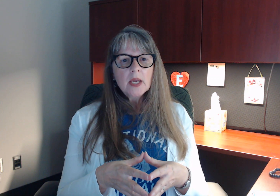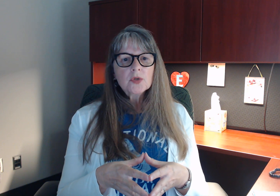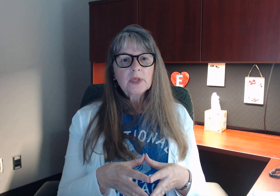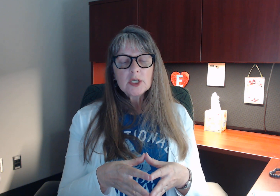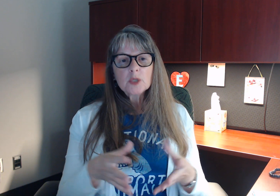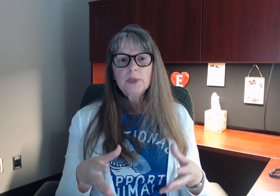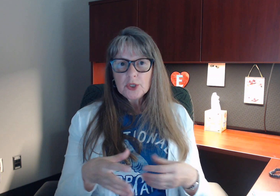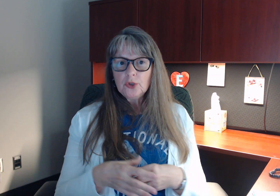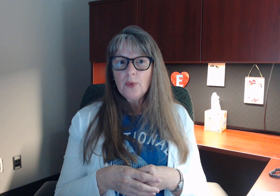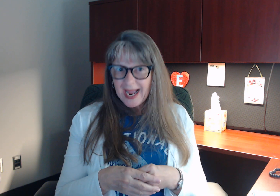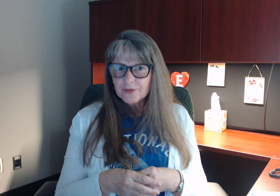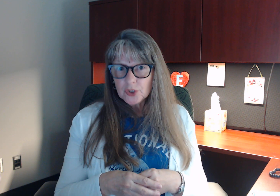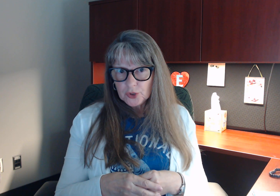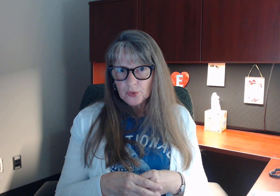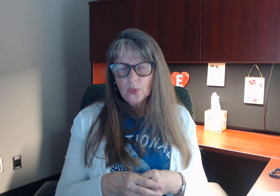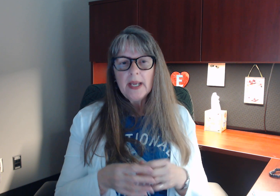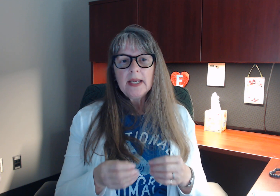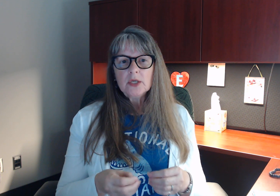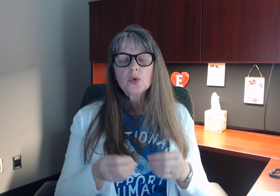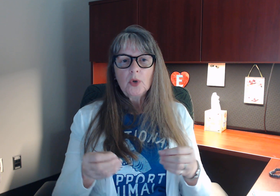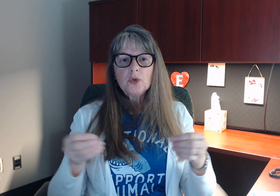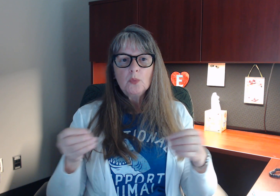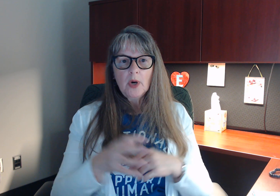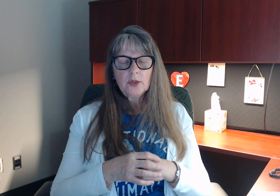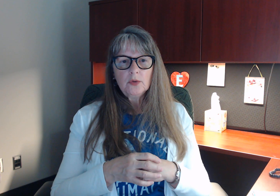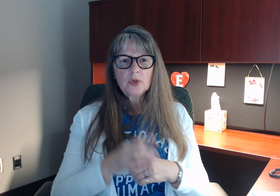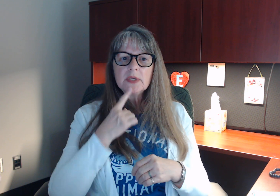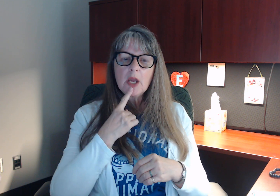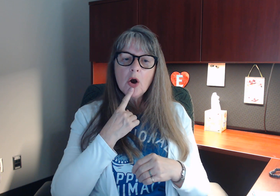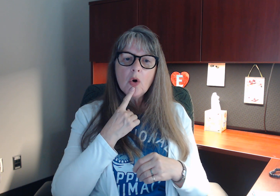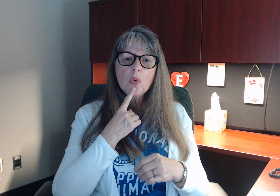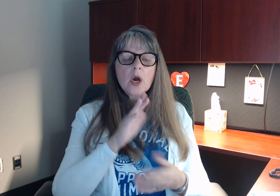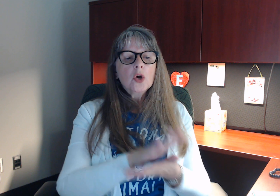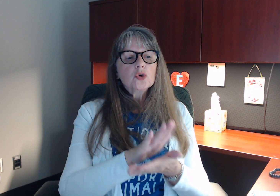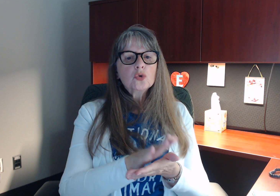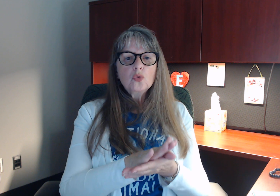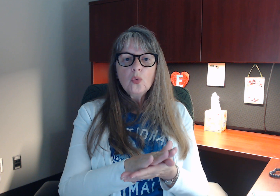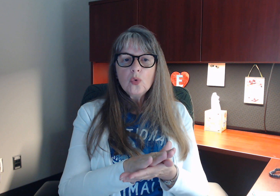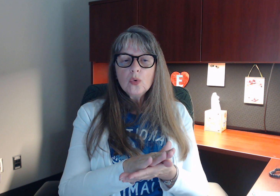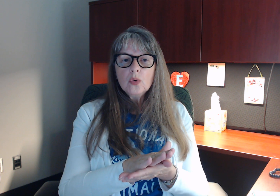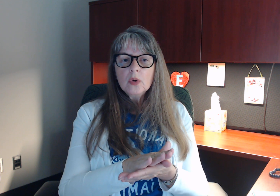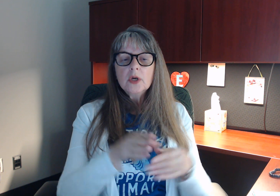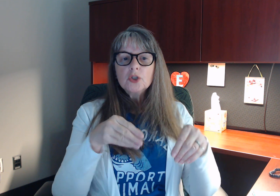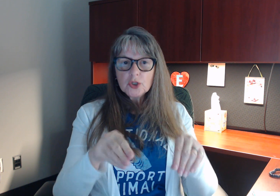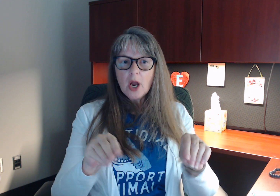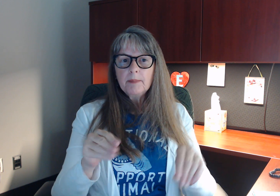the less explanation you have to do is what you would want to do. So you'd say, oh, school shopping